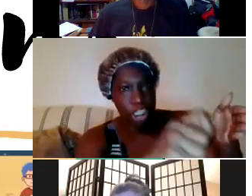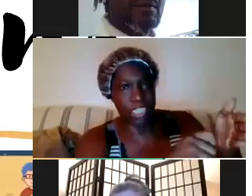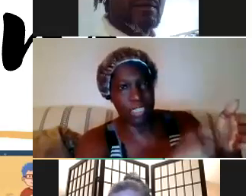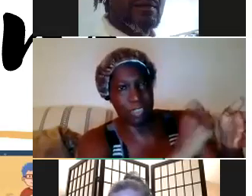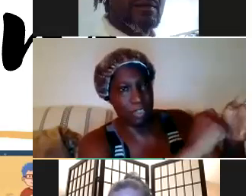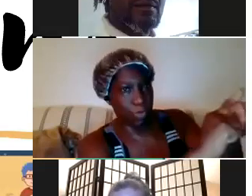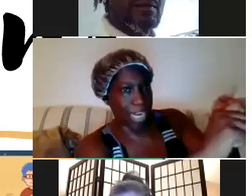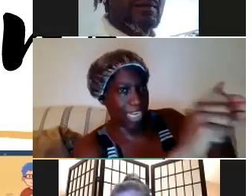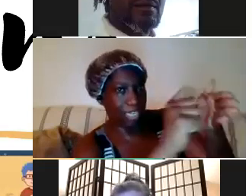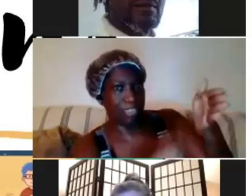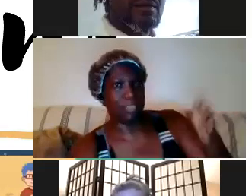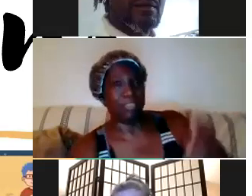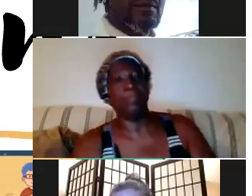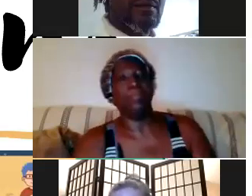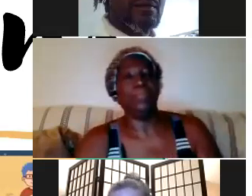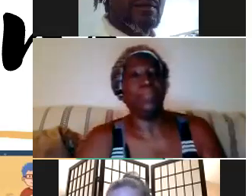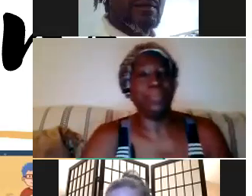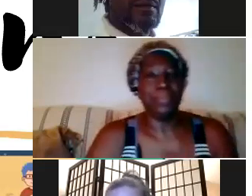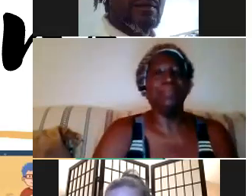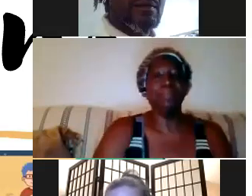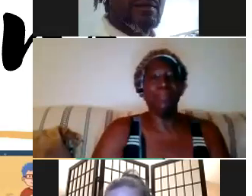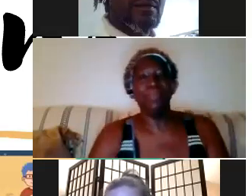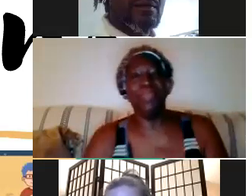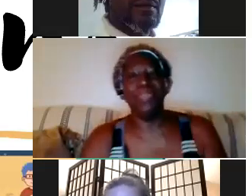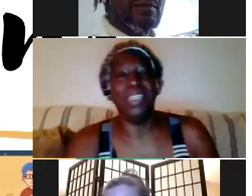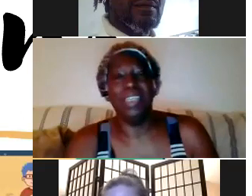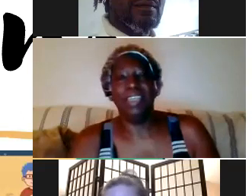writing motion. You're writing.